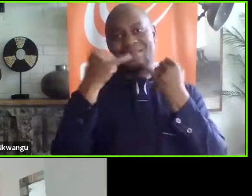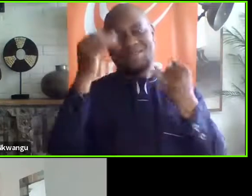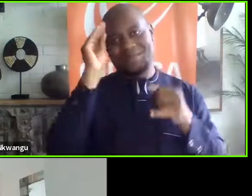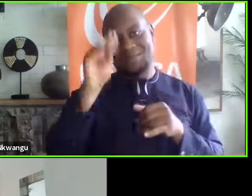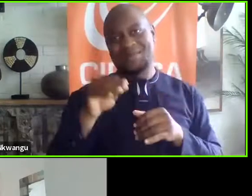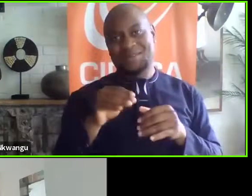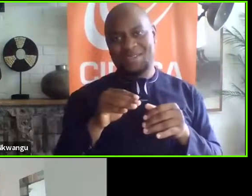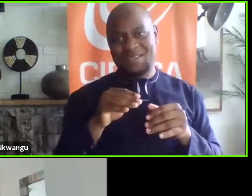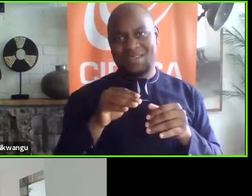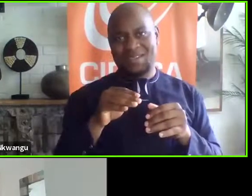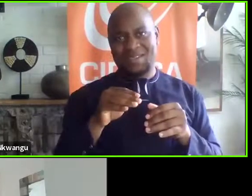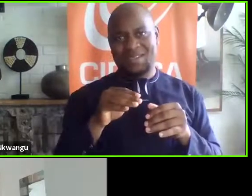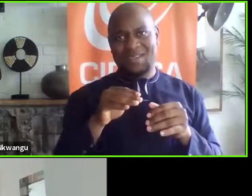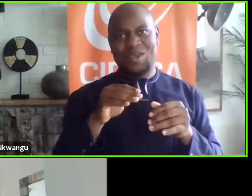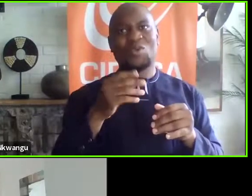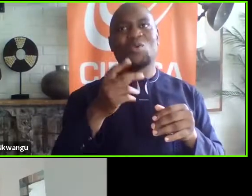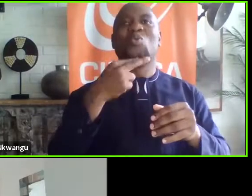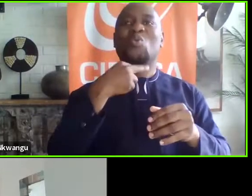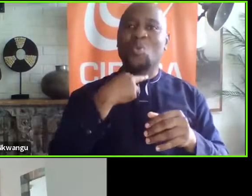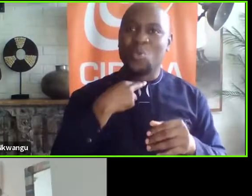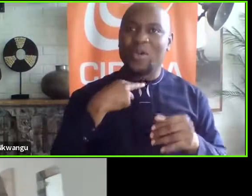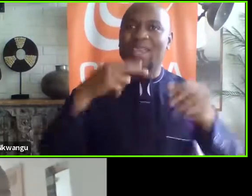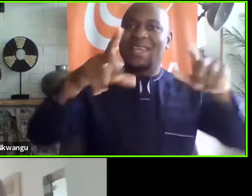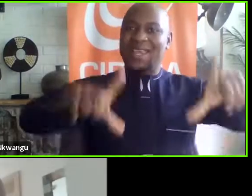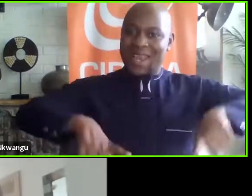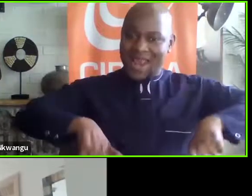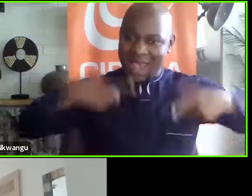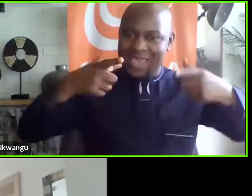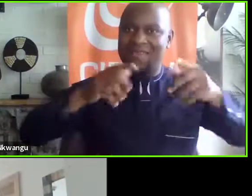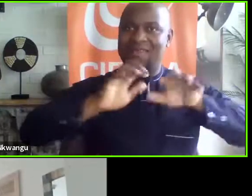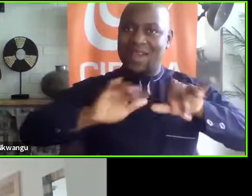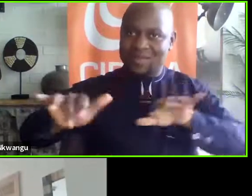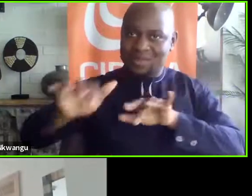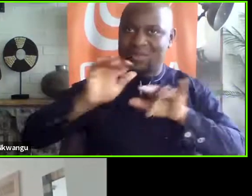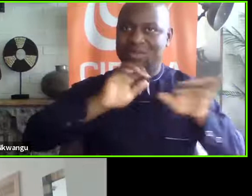So it is missing in all this information. Yet captioning